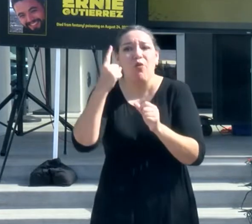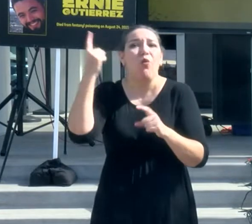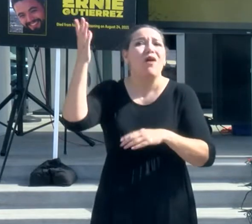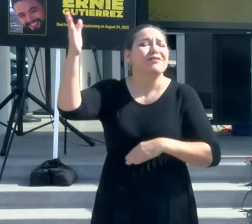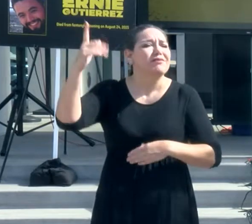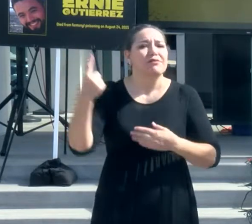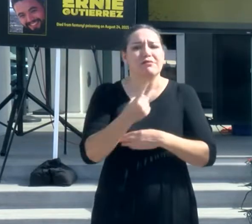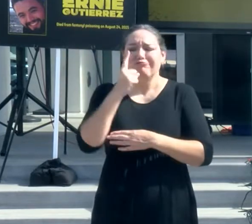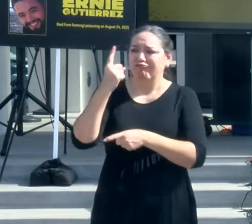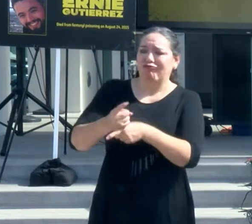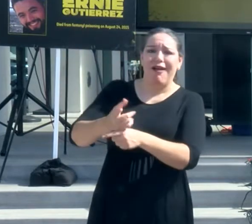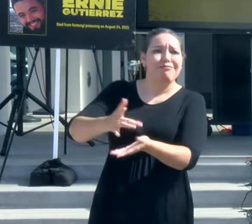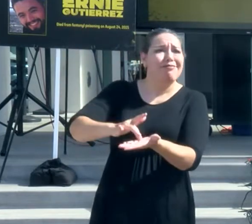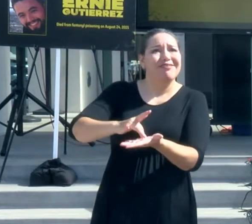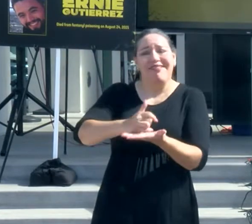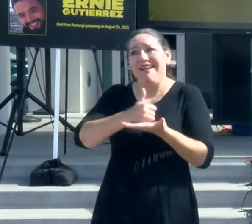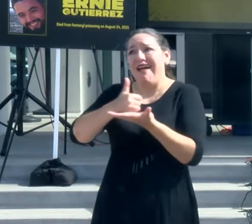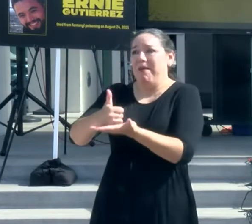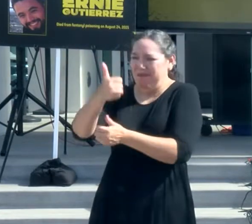help that every human being deserves.